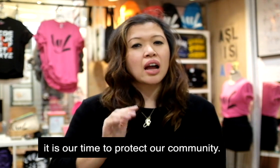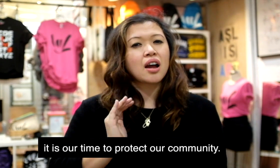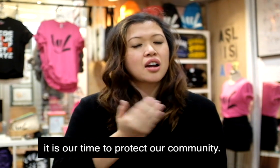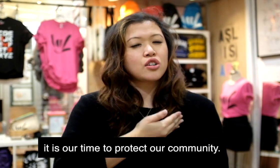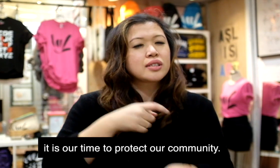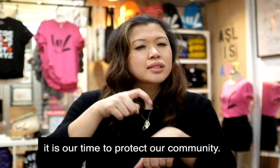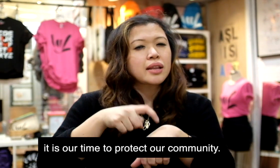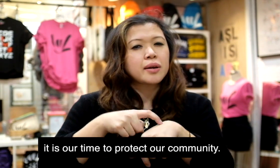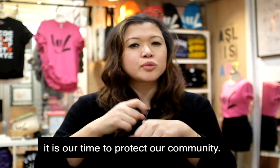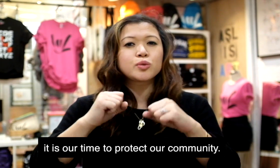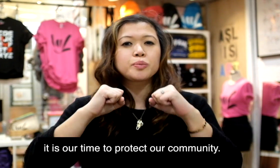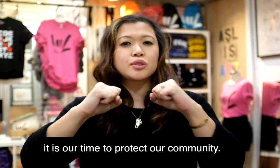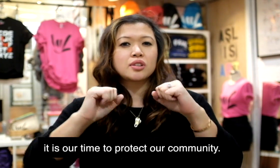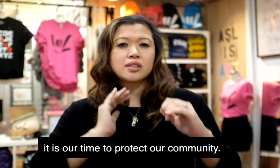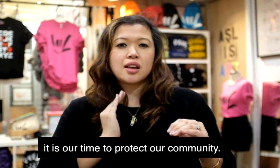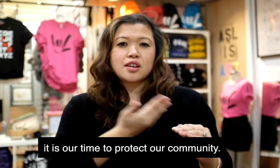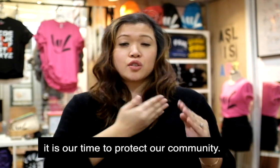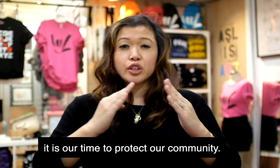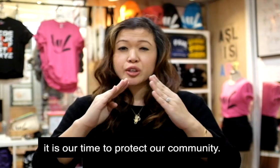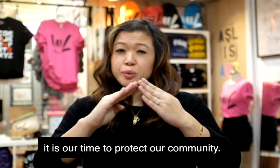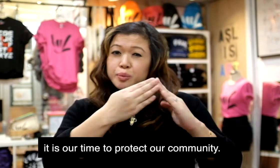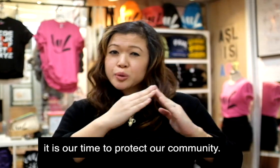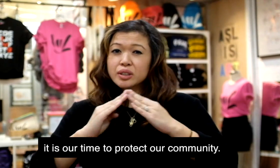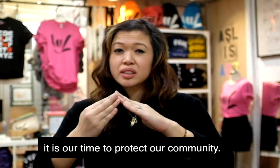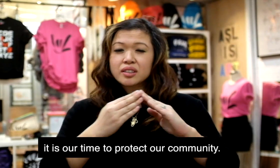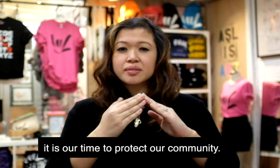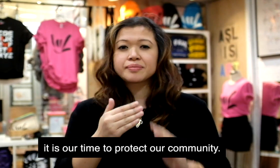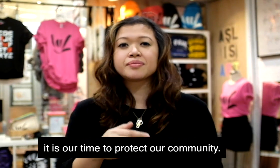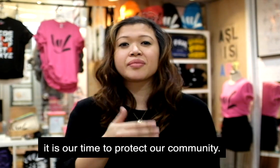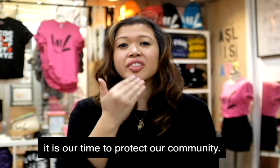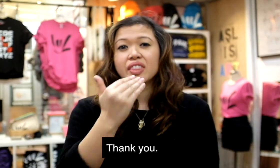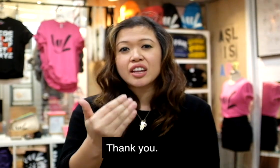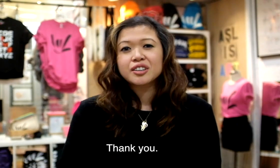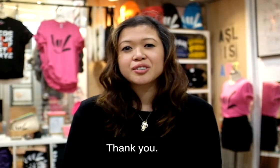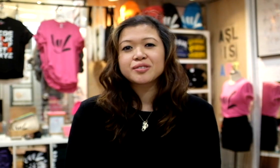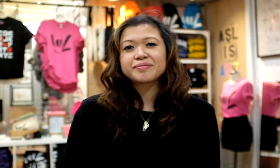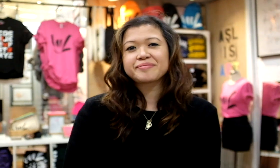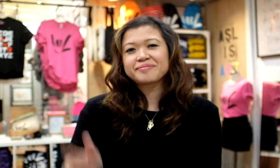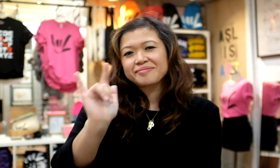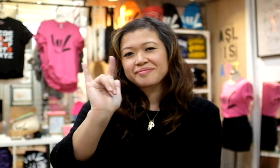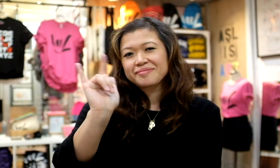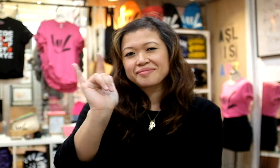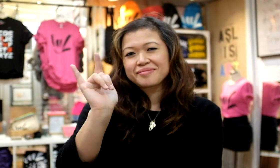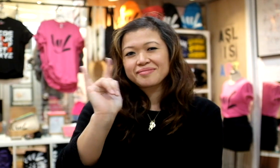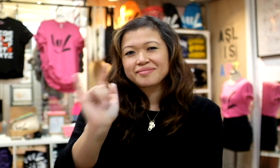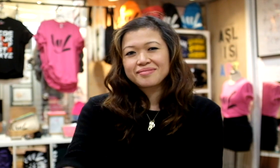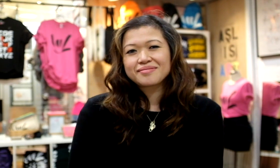This is our time to protect our community. Thank you so much. I love you.